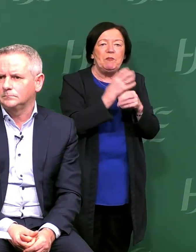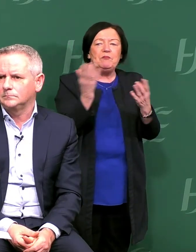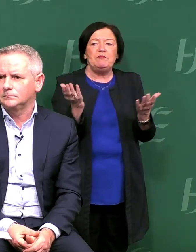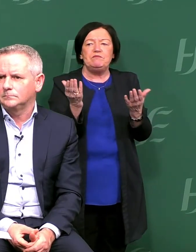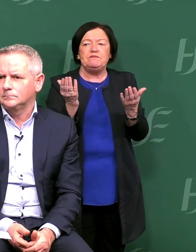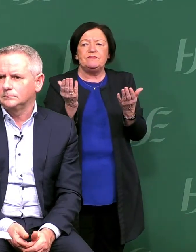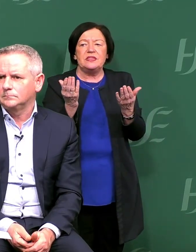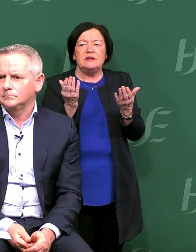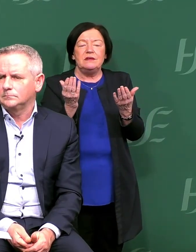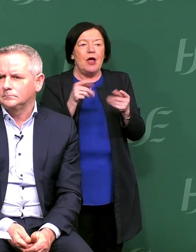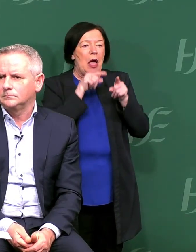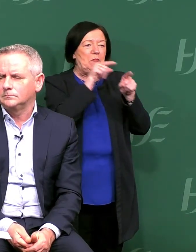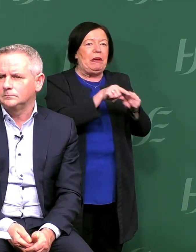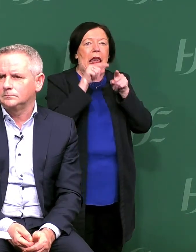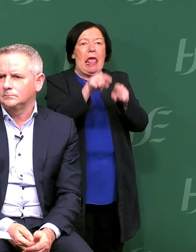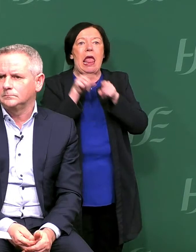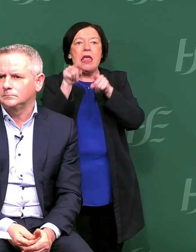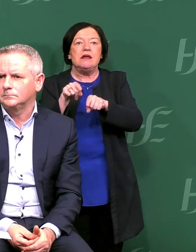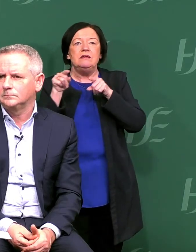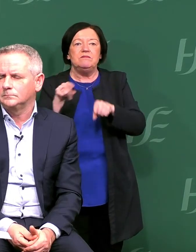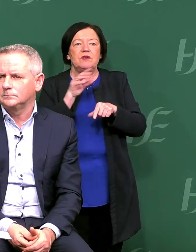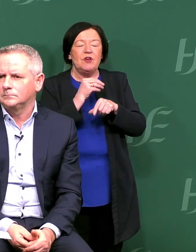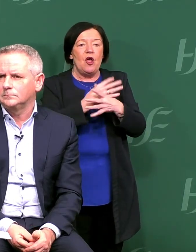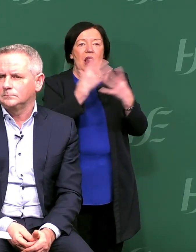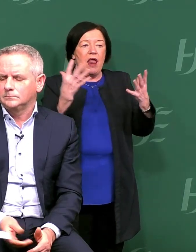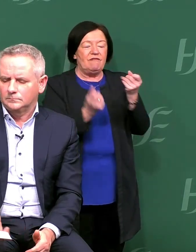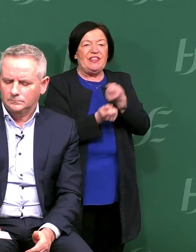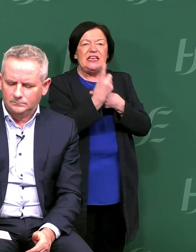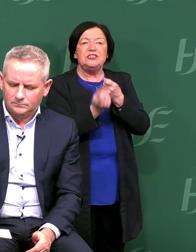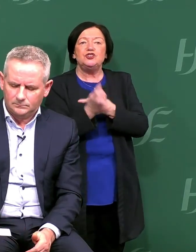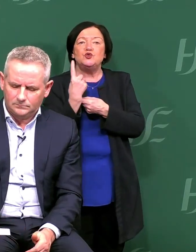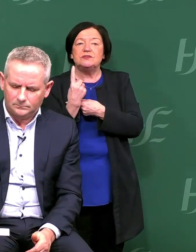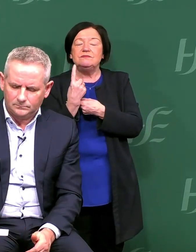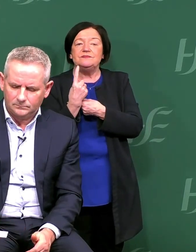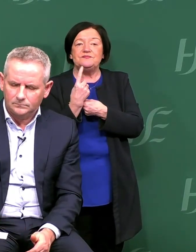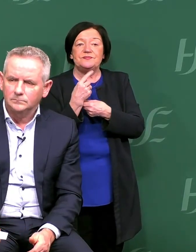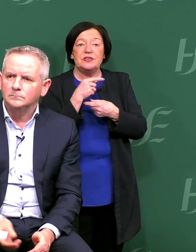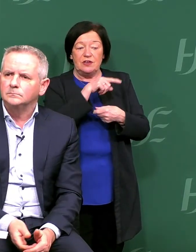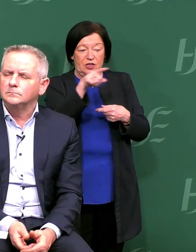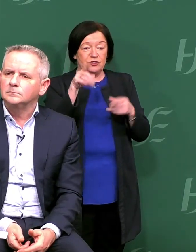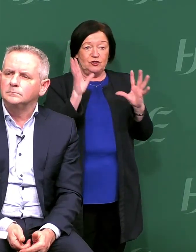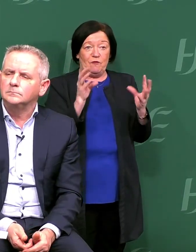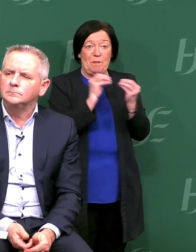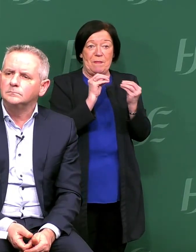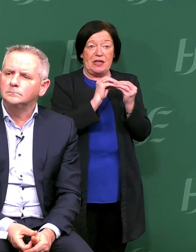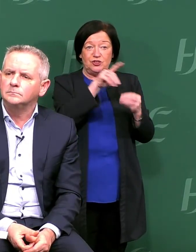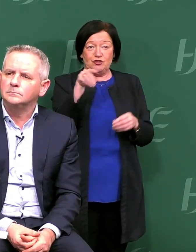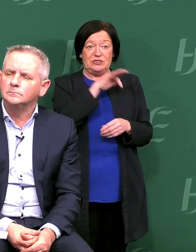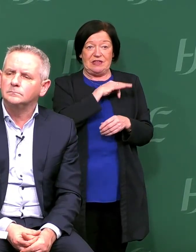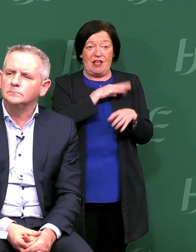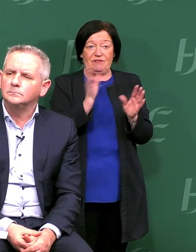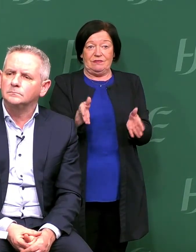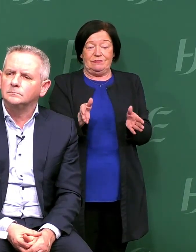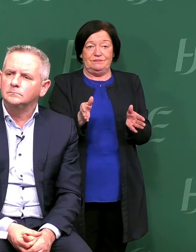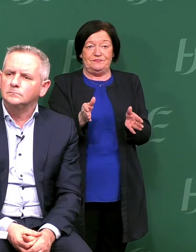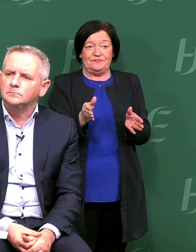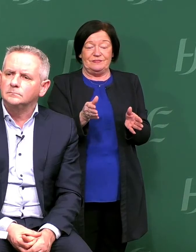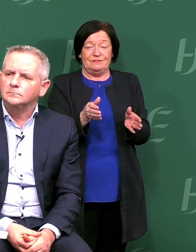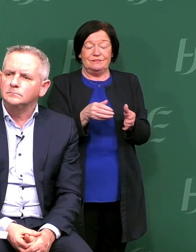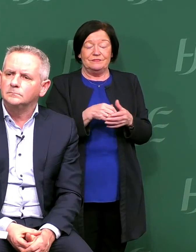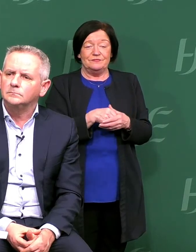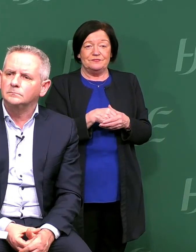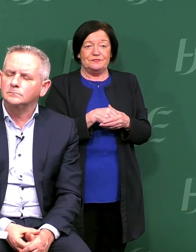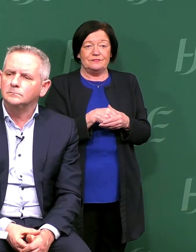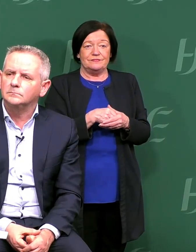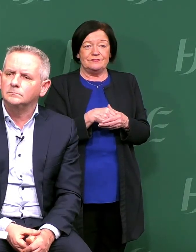of blamed, I guess, for a lot of the issues. But I mean, as you guys have kind of said yourself, it seems like